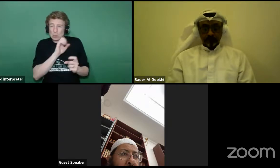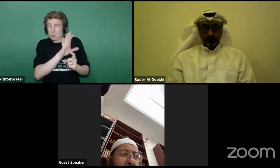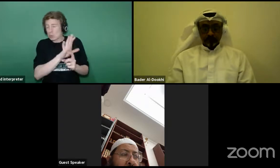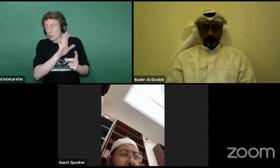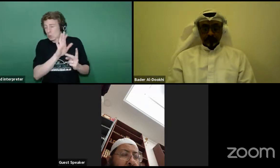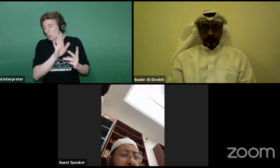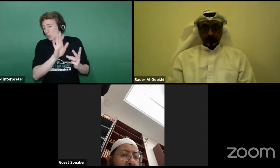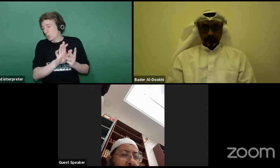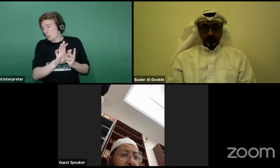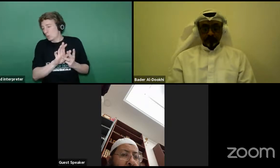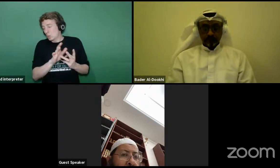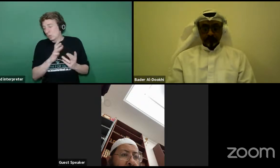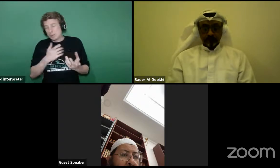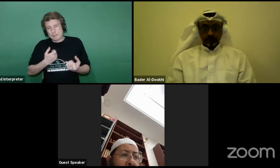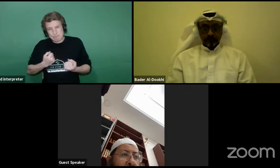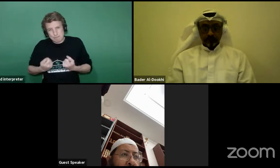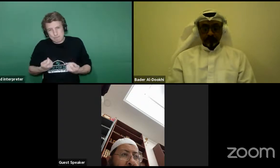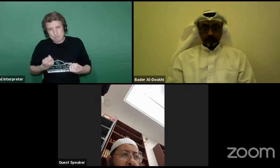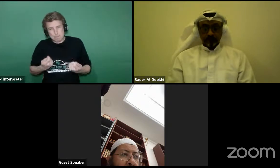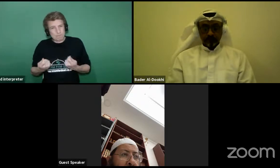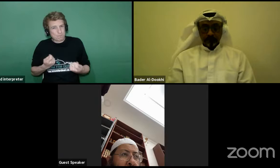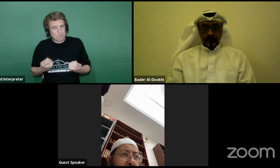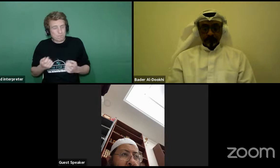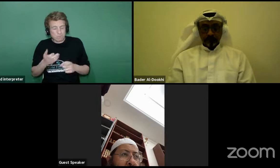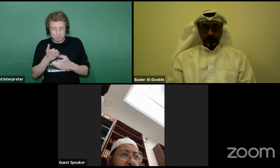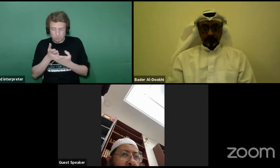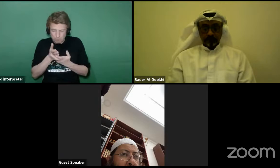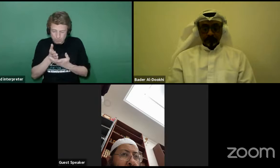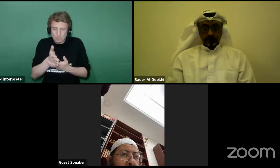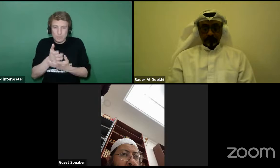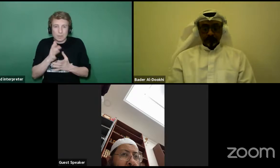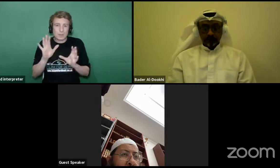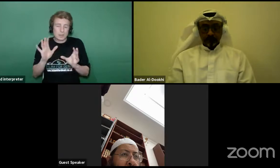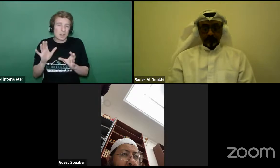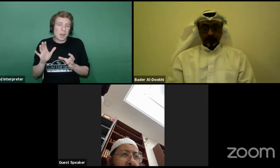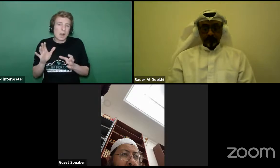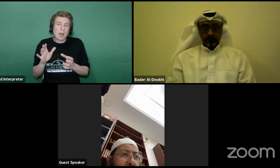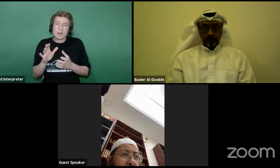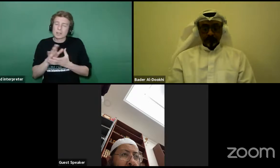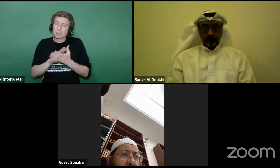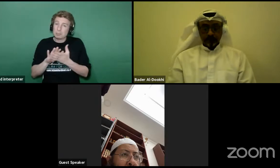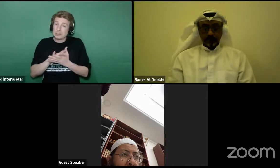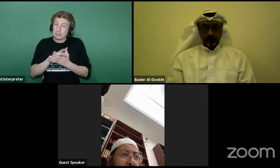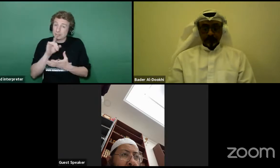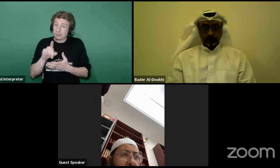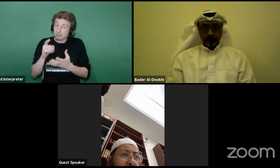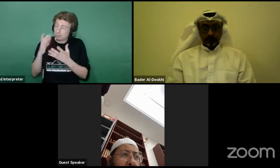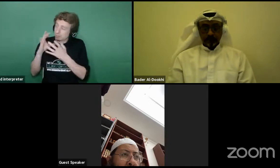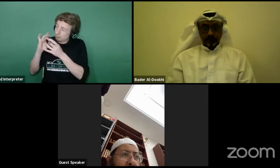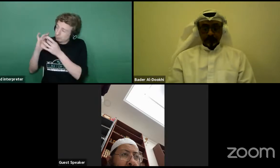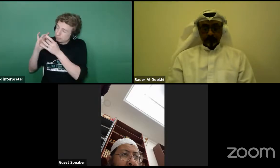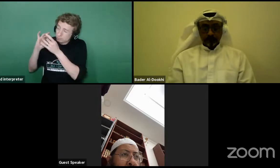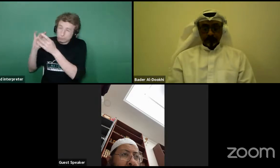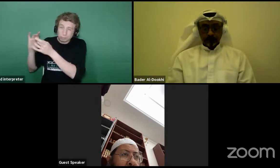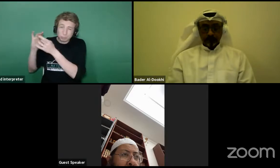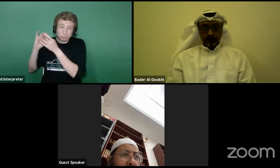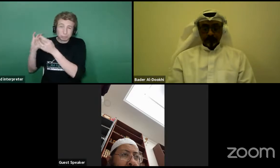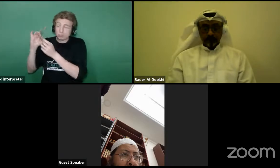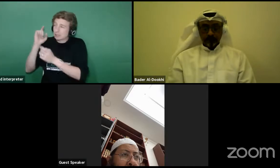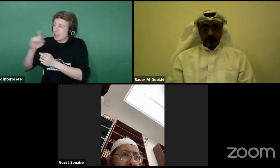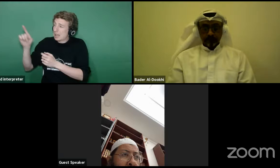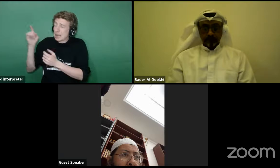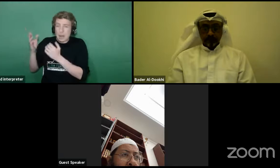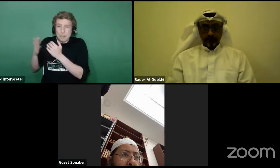things that you love, that you are drawing closeness and you're drawing near to Allah the Most High. And through these